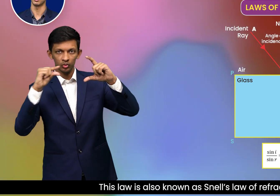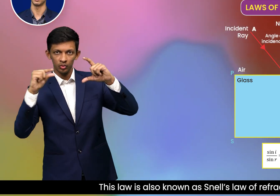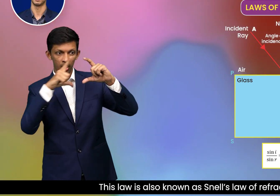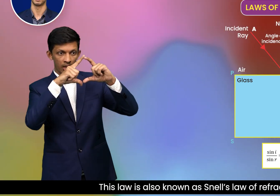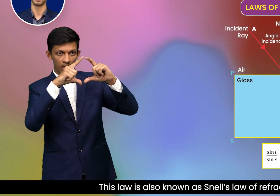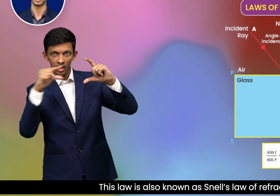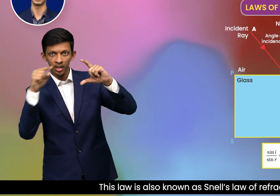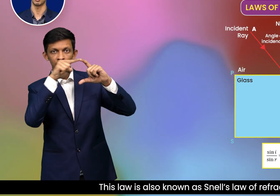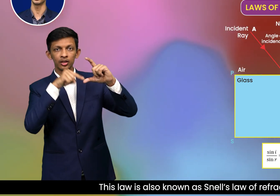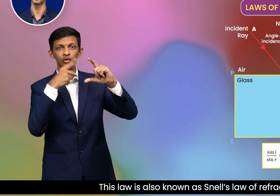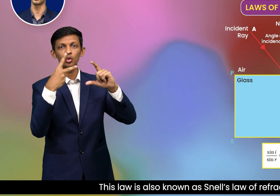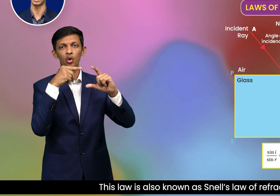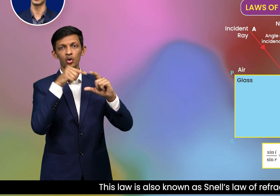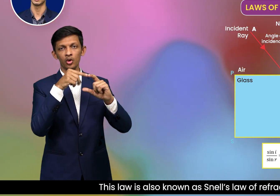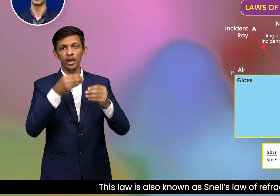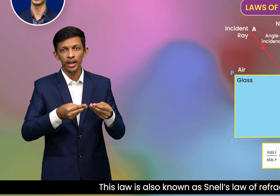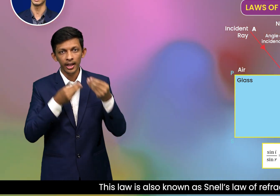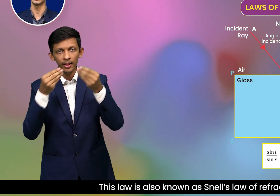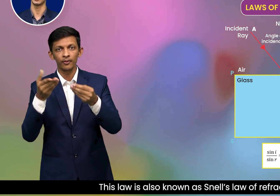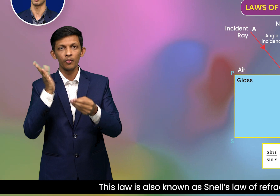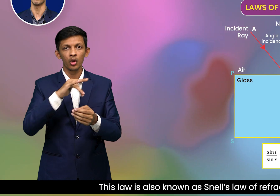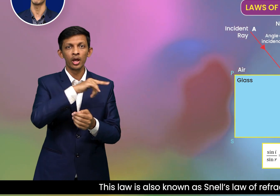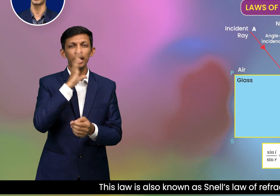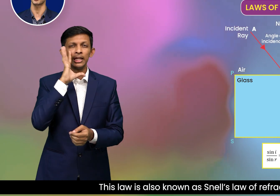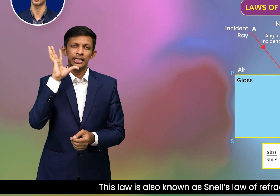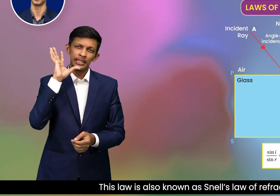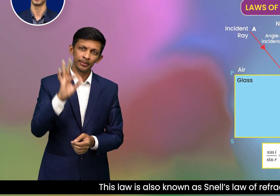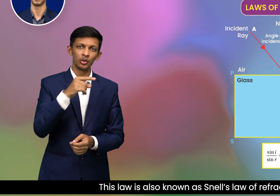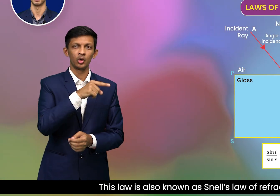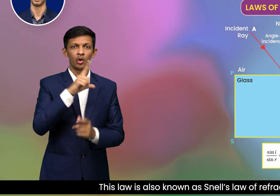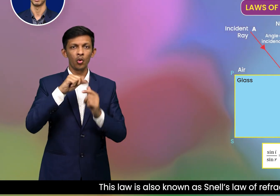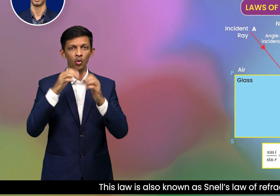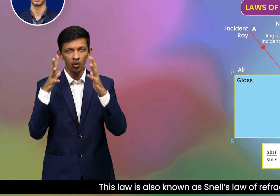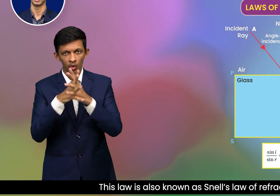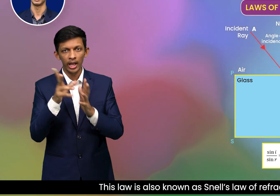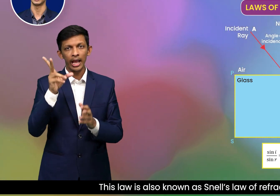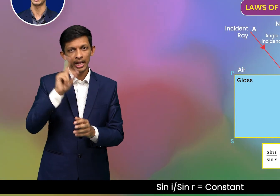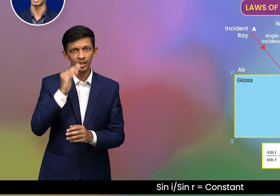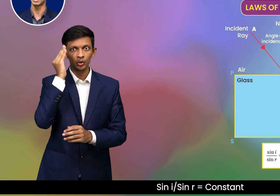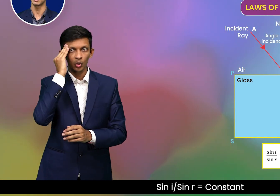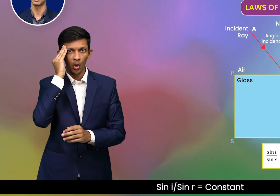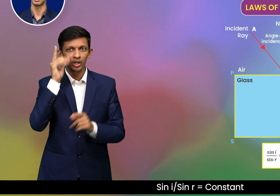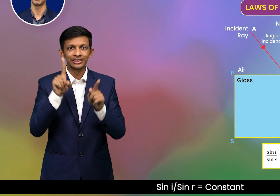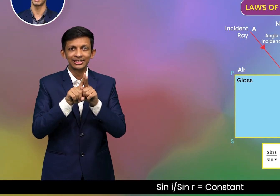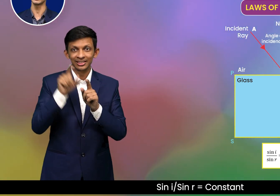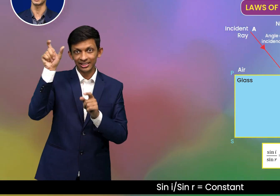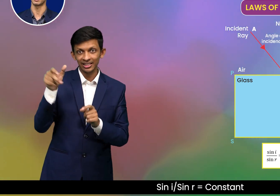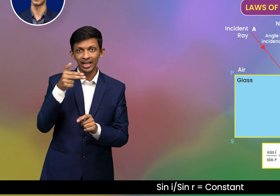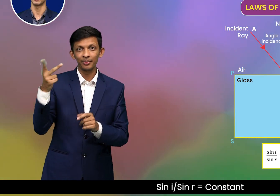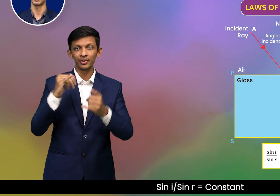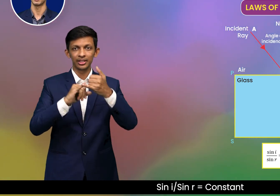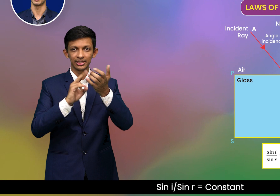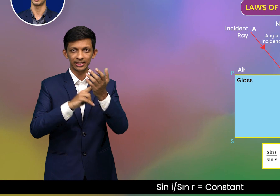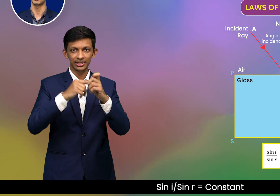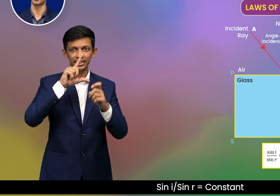This law is also known as Snell's law of refraction. Sin I by sin